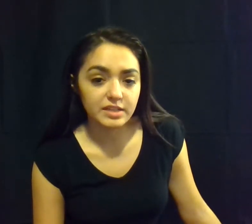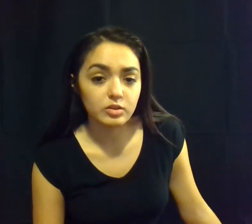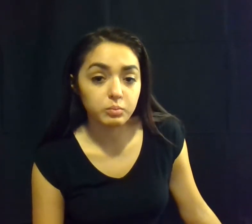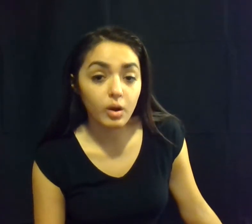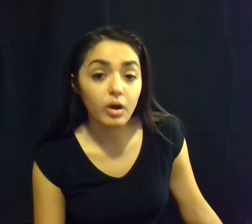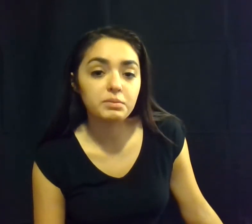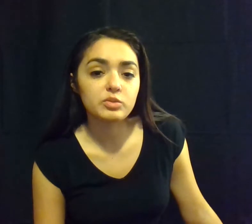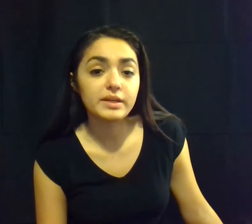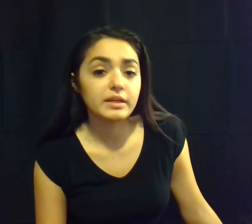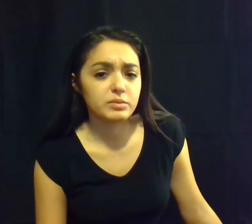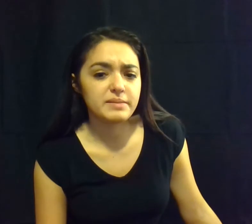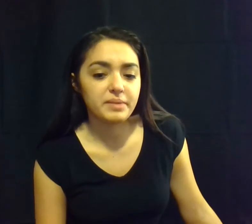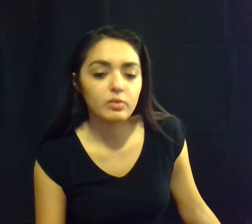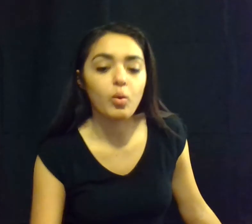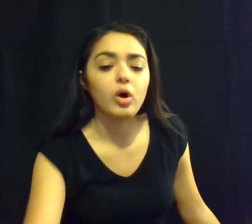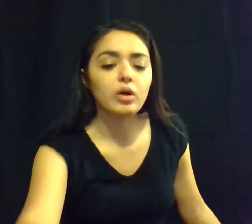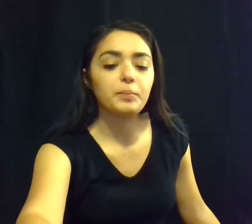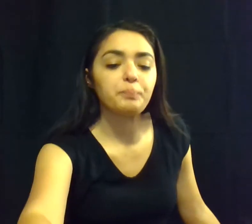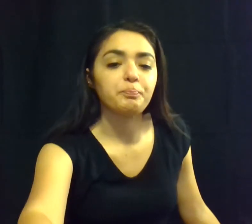the wall between it was a big wall.